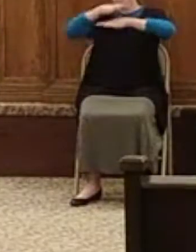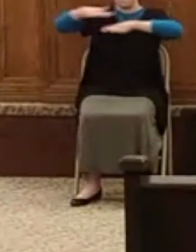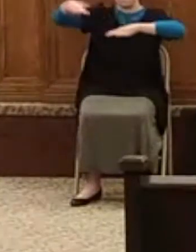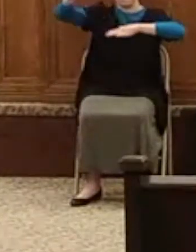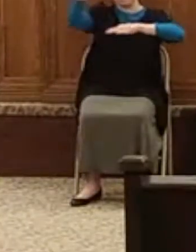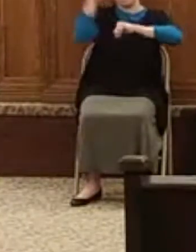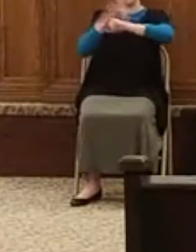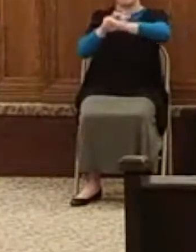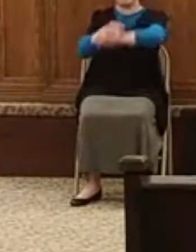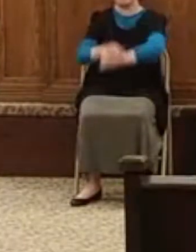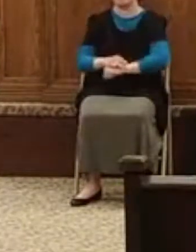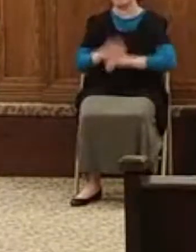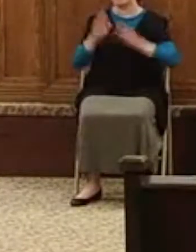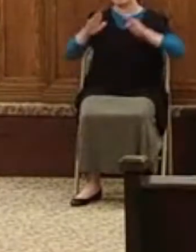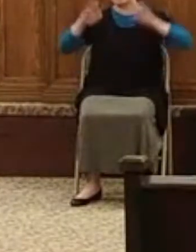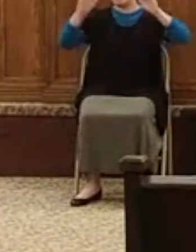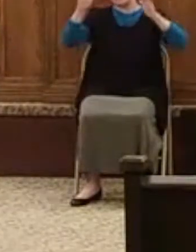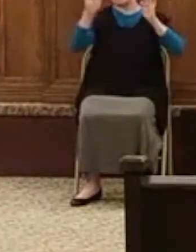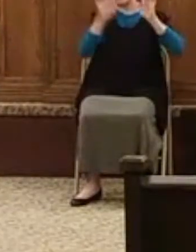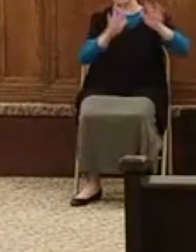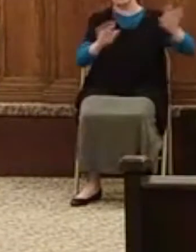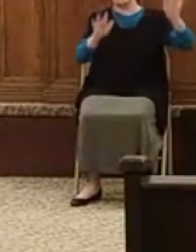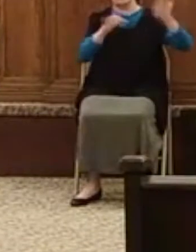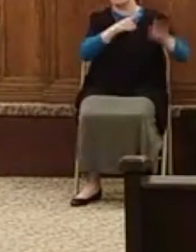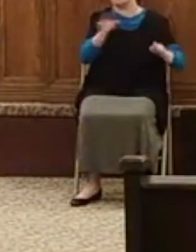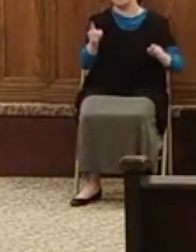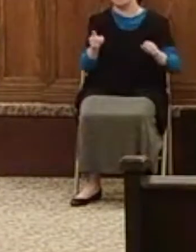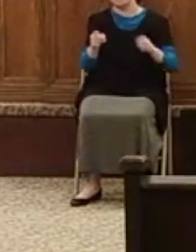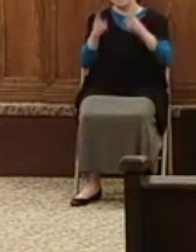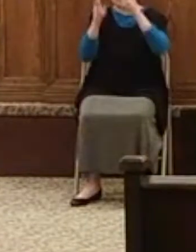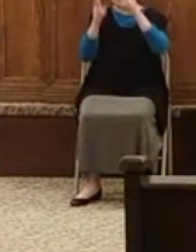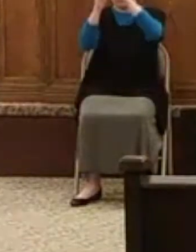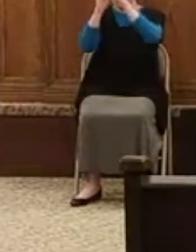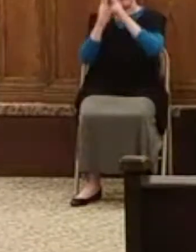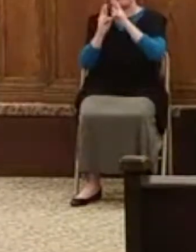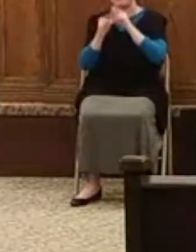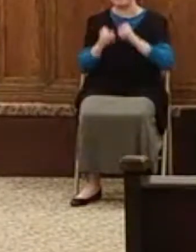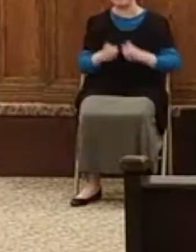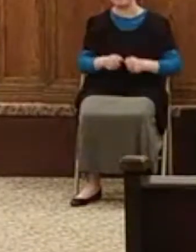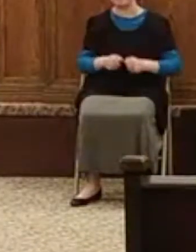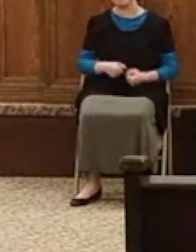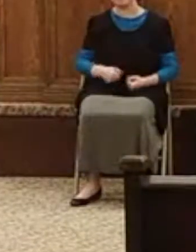high above the earth, so great is His mercy toward them that fear Him.